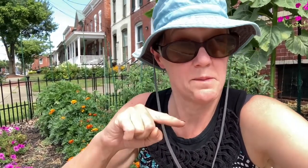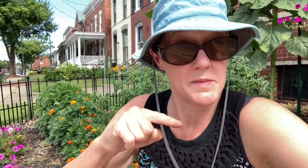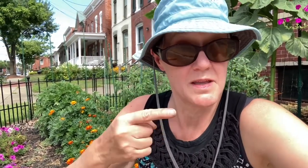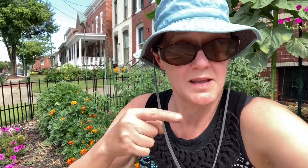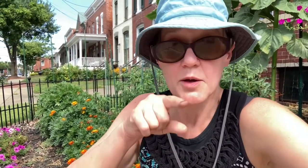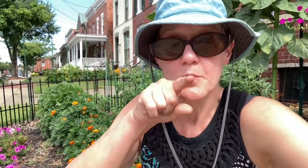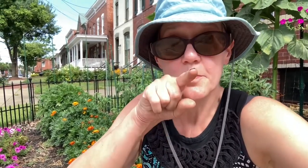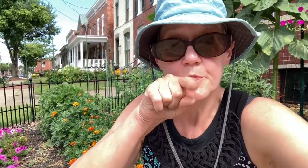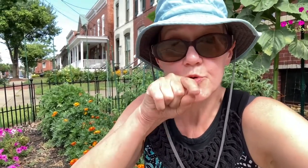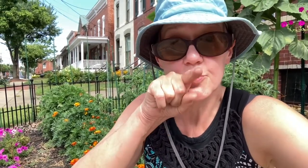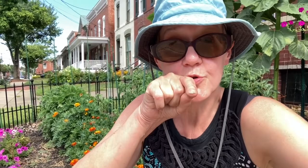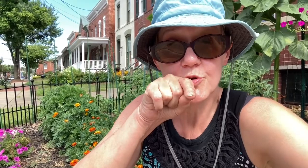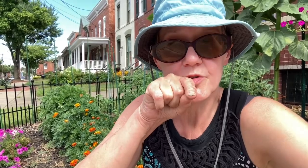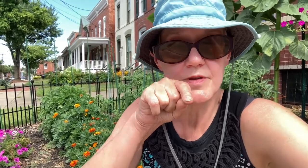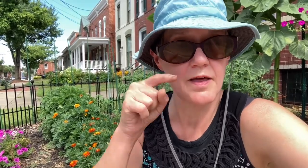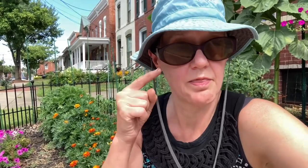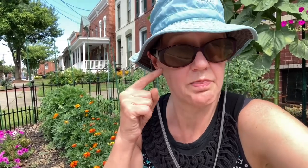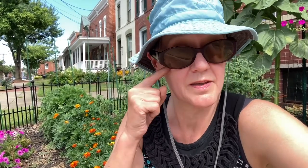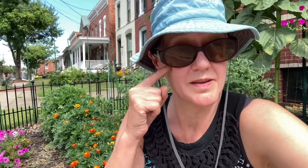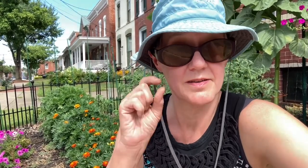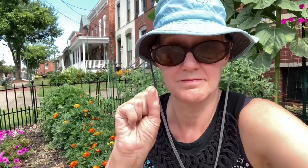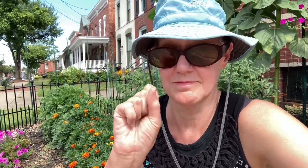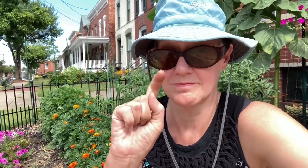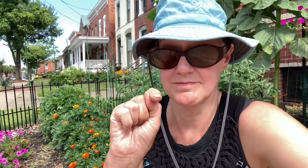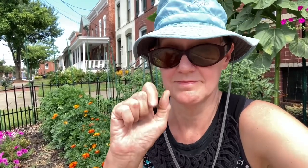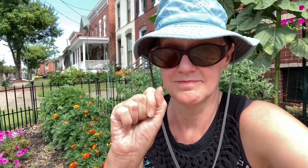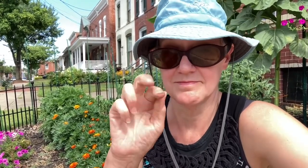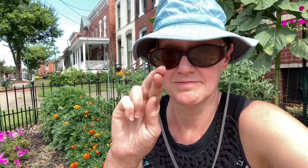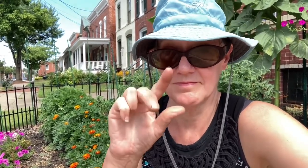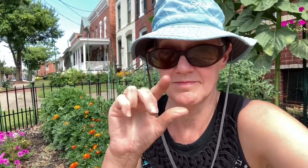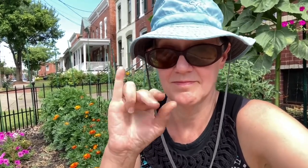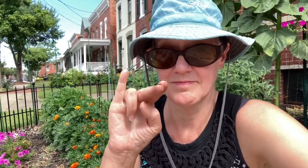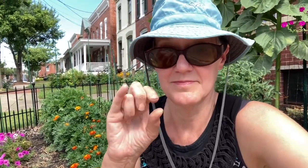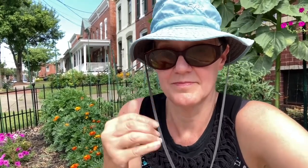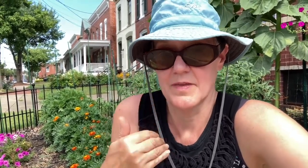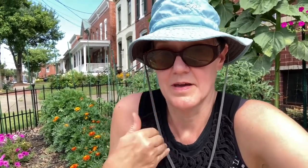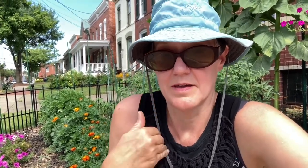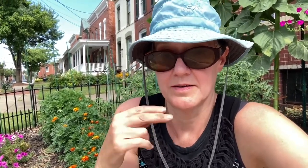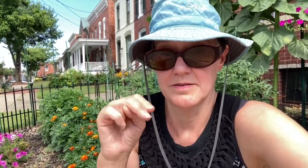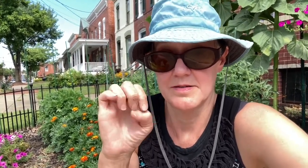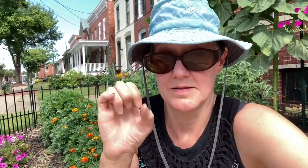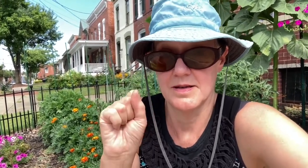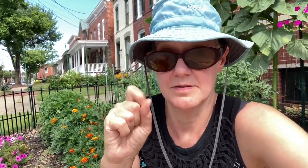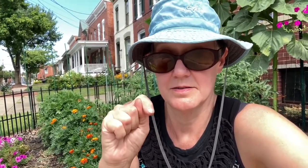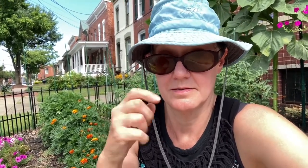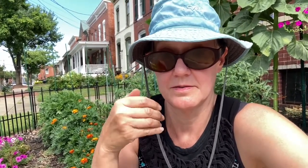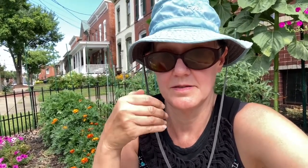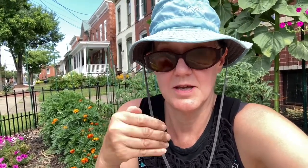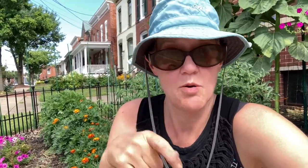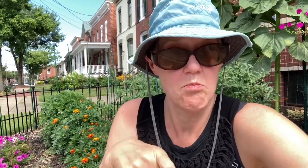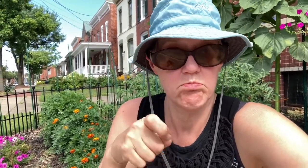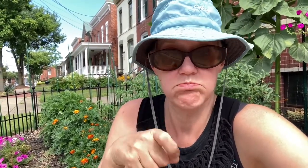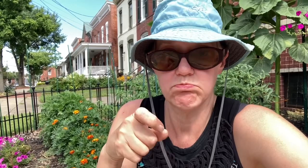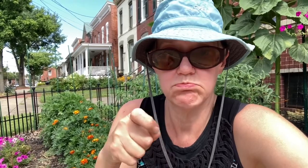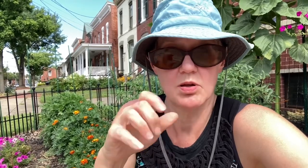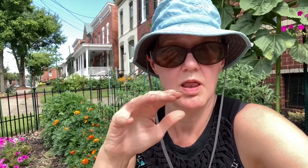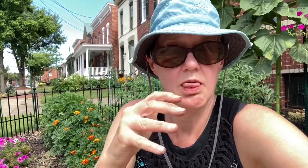In the very beginning, nesting, I think it was starlings, just kept plucking them clean